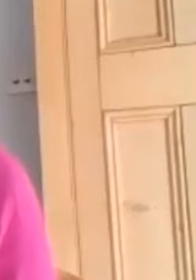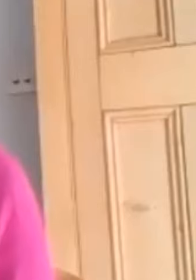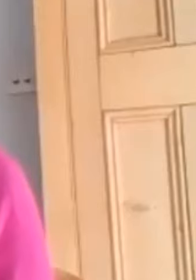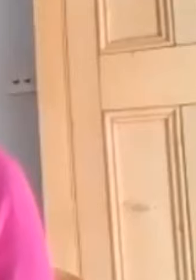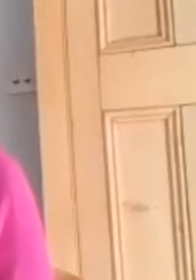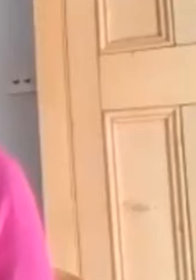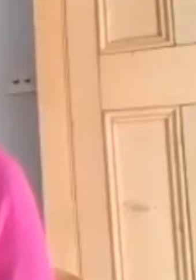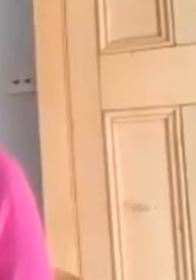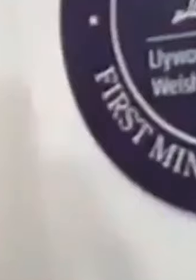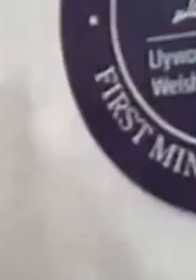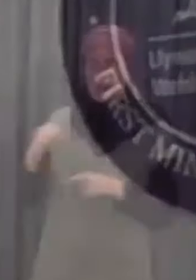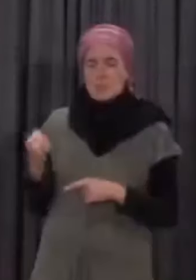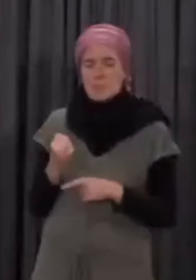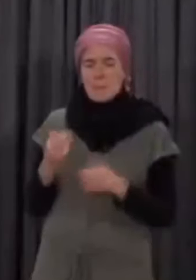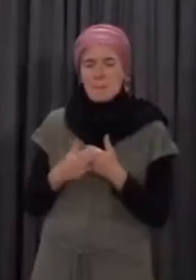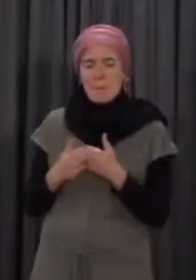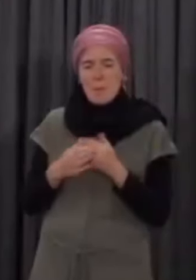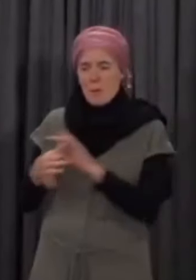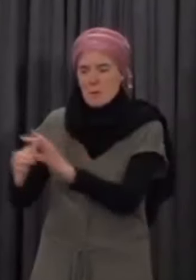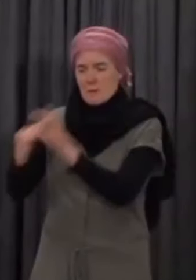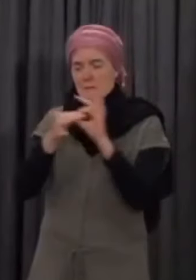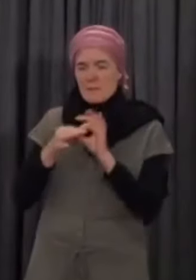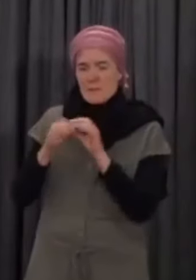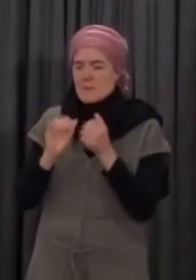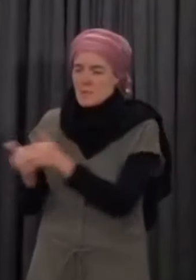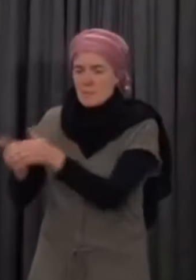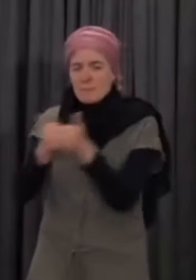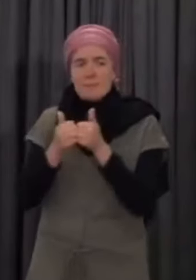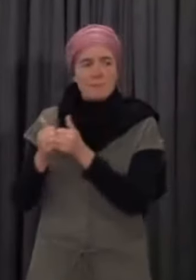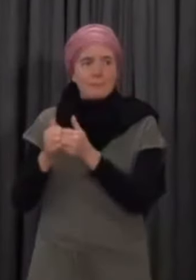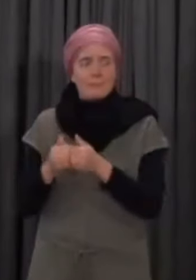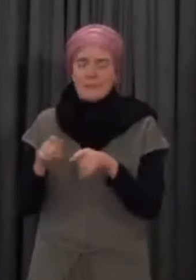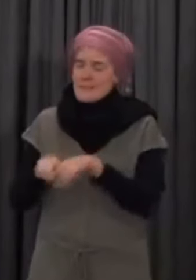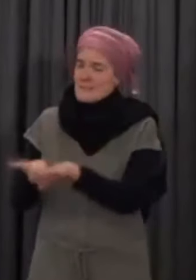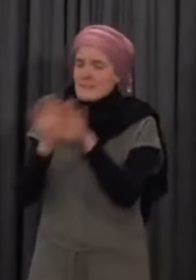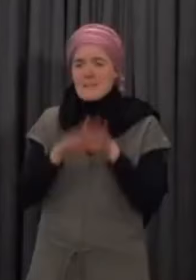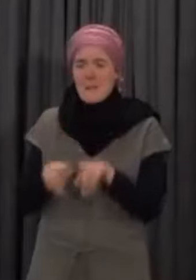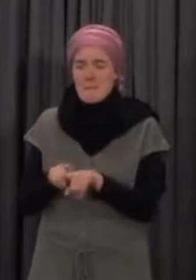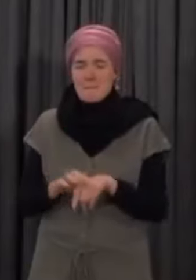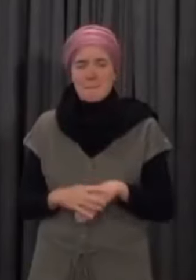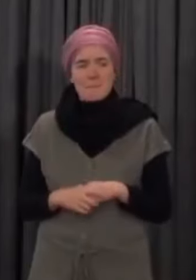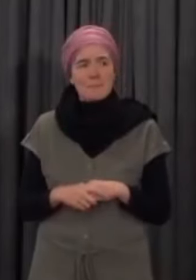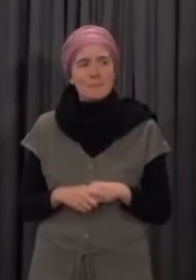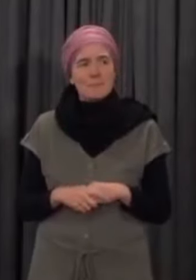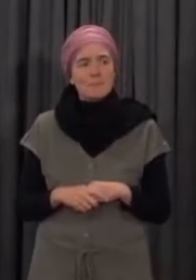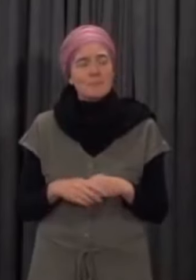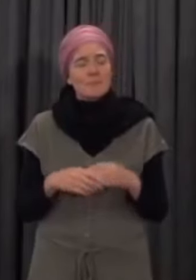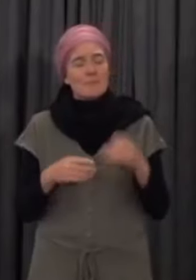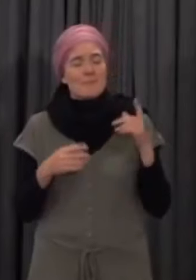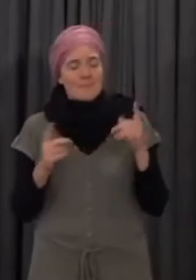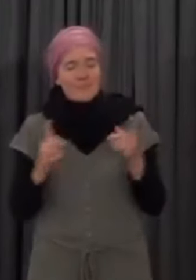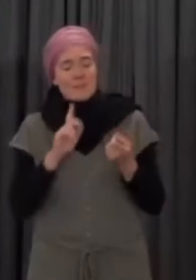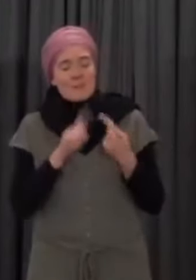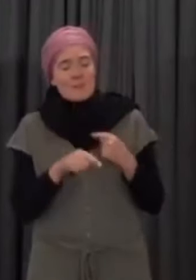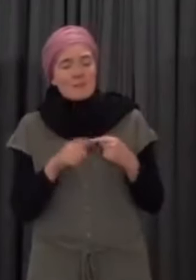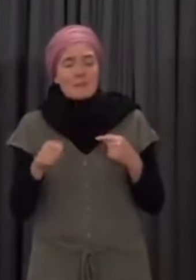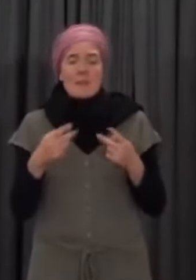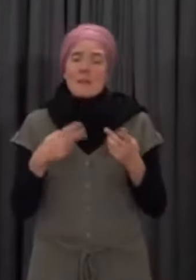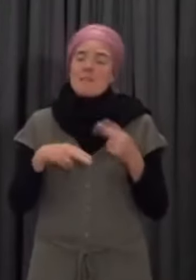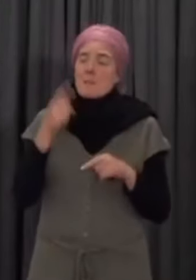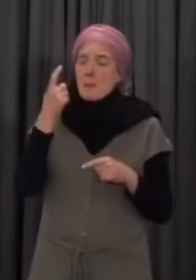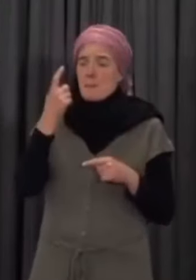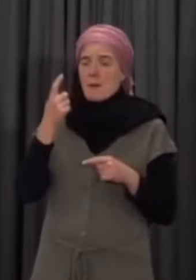approach? Well, I don't believe that is the case, Mark, because as I've said, if you look at the big picture here. If you look at the changes being made in